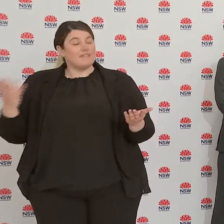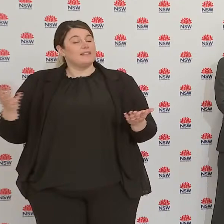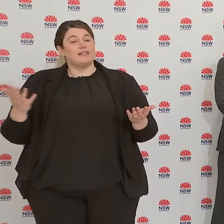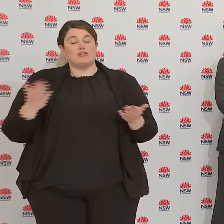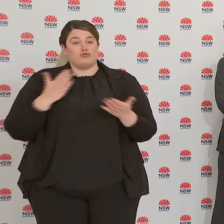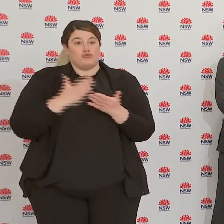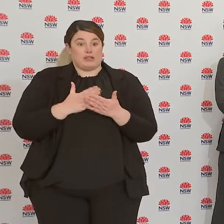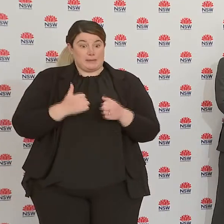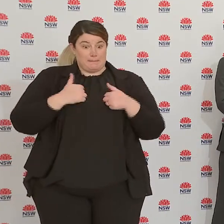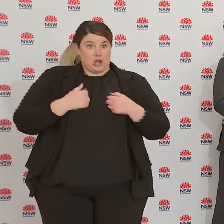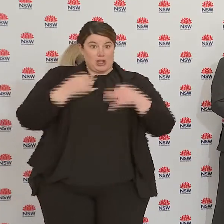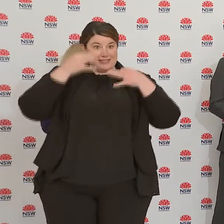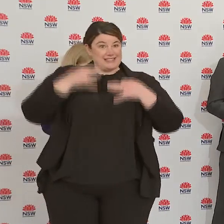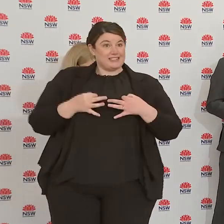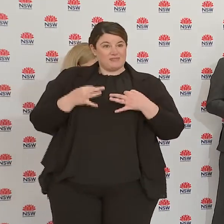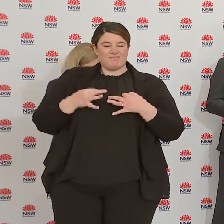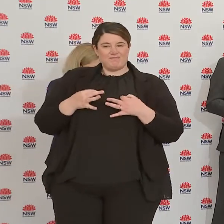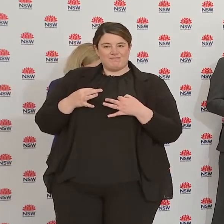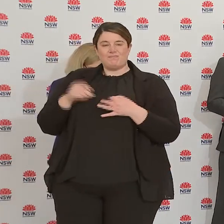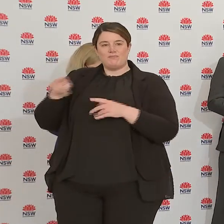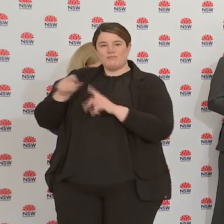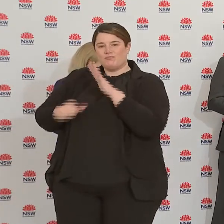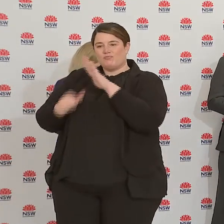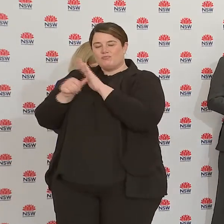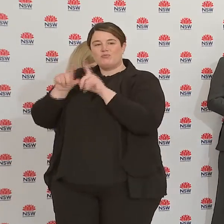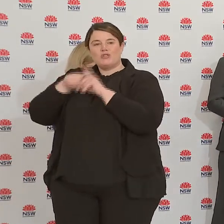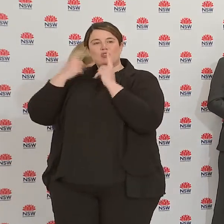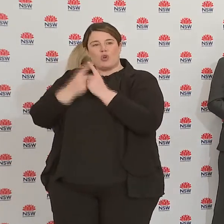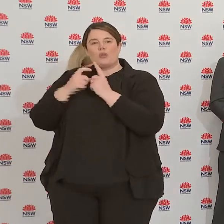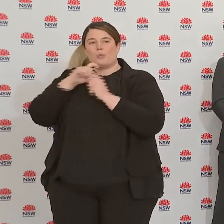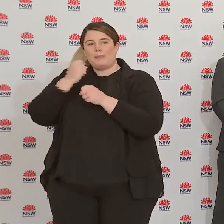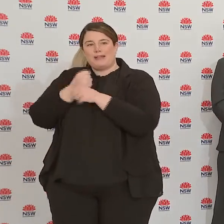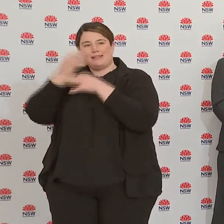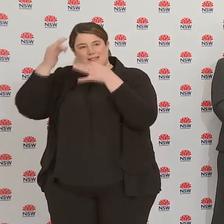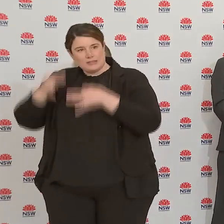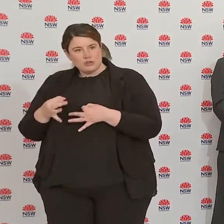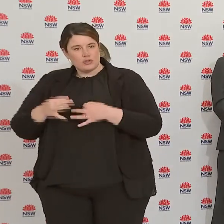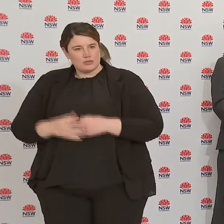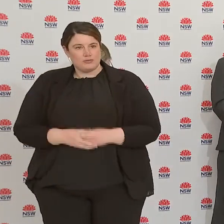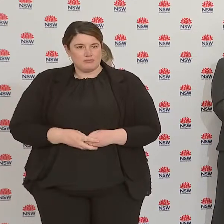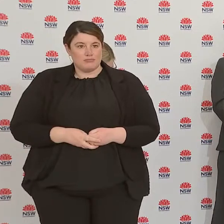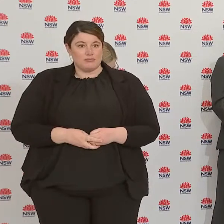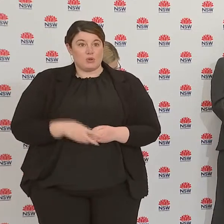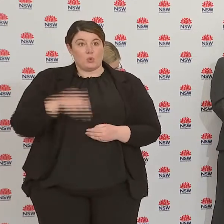remain health expert advice led. We know where the cases are circulating,